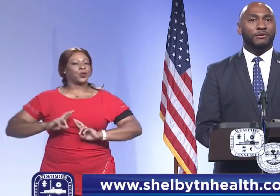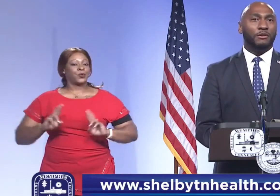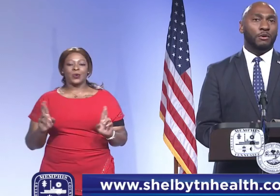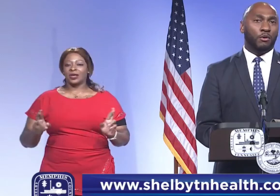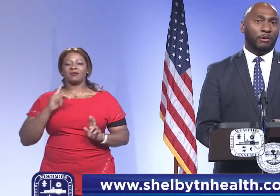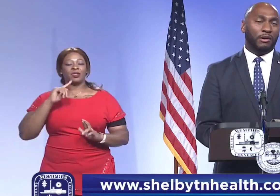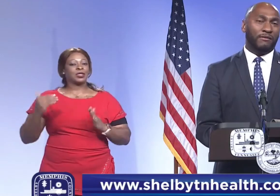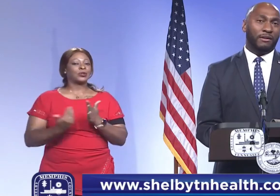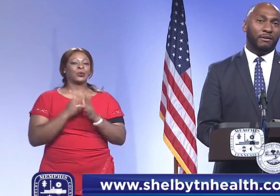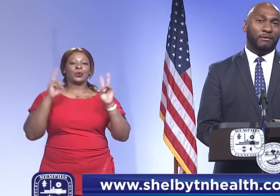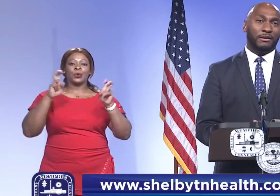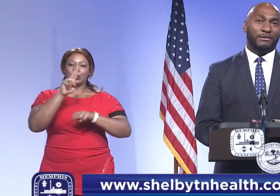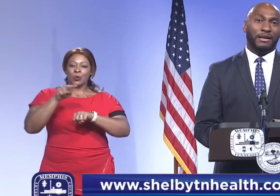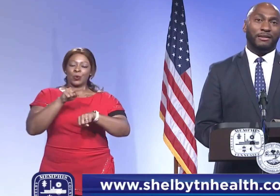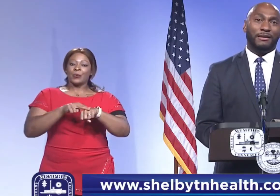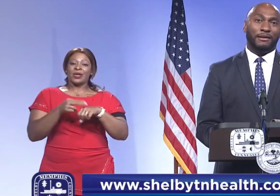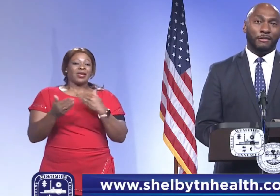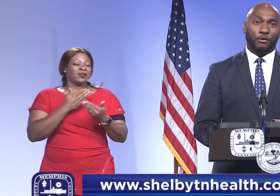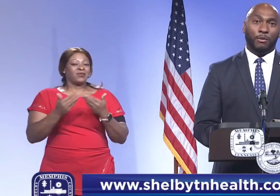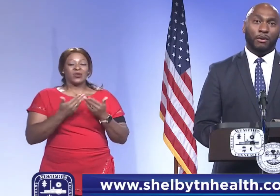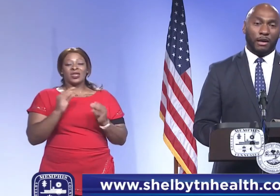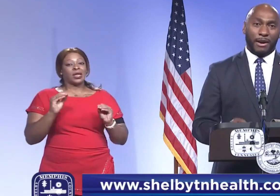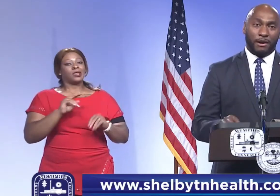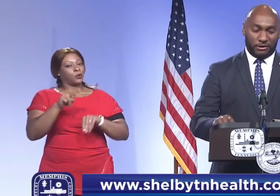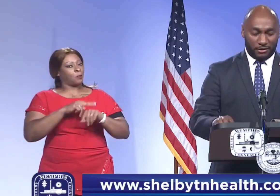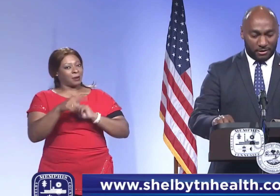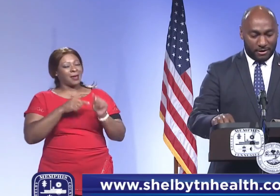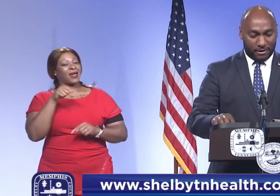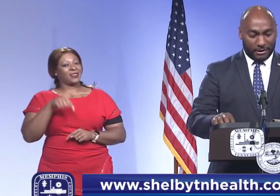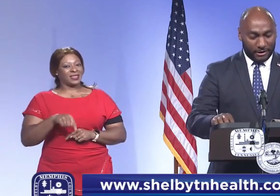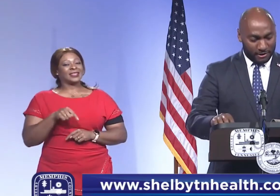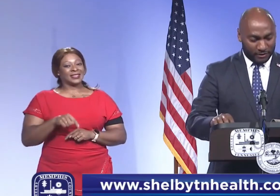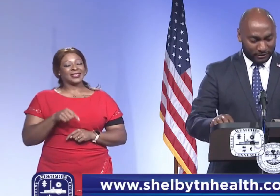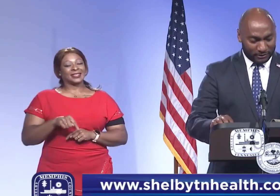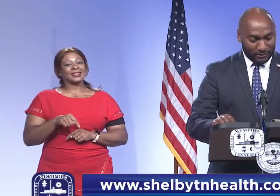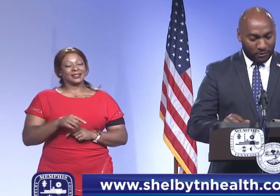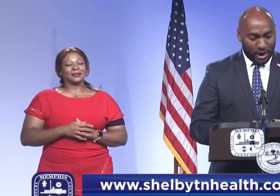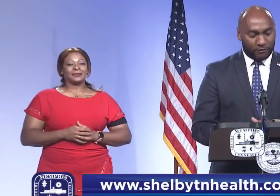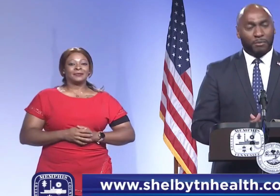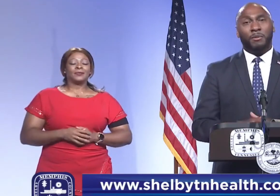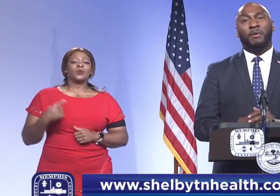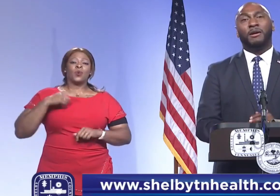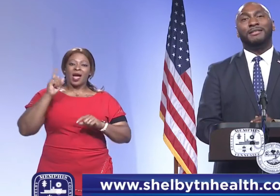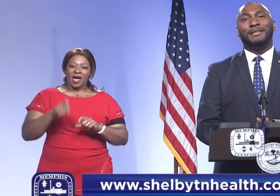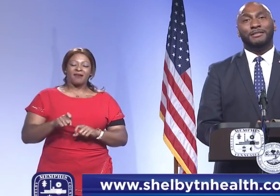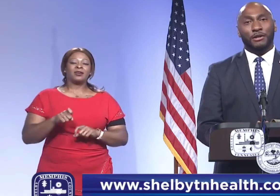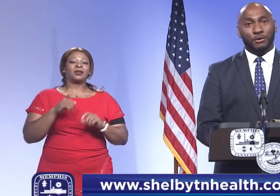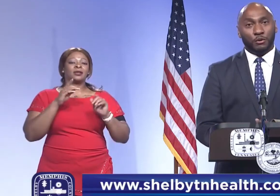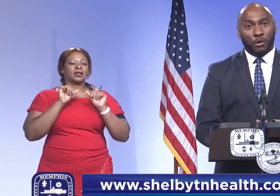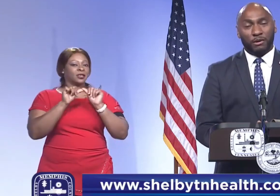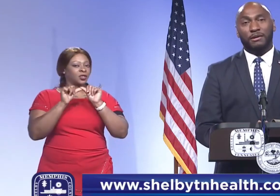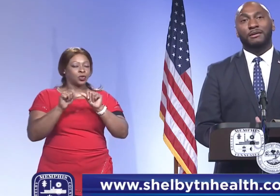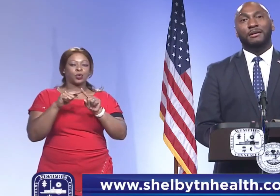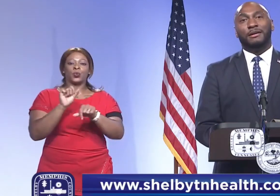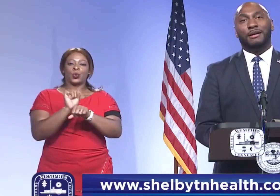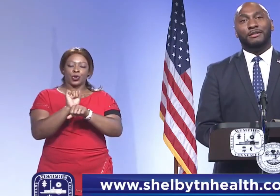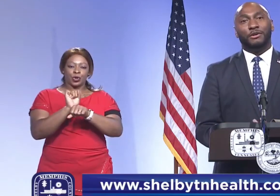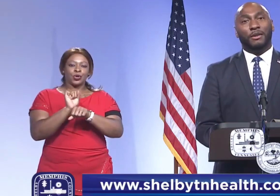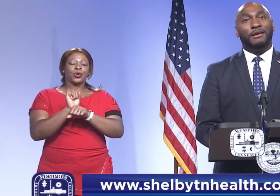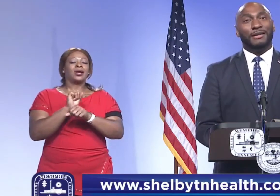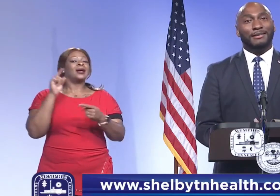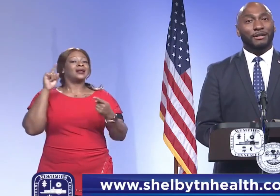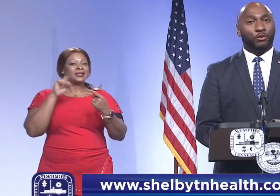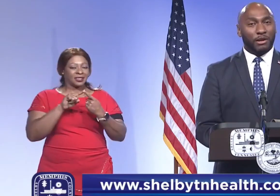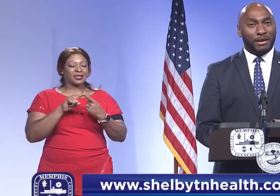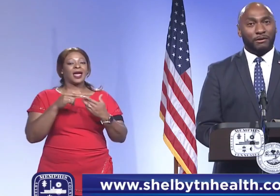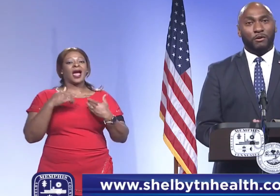this new normal, even though there's nothing normal about any of this. We have to be prepared to continue to work until there